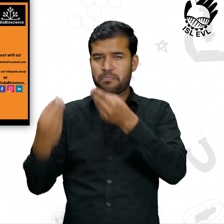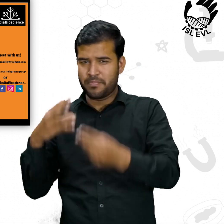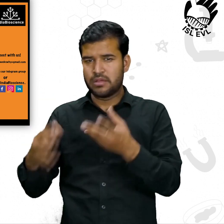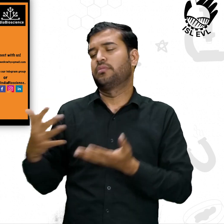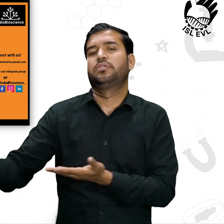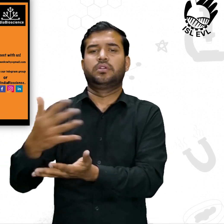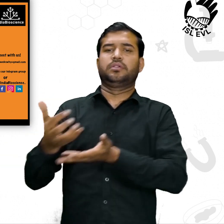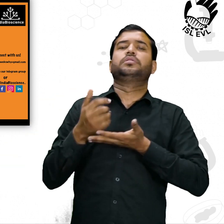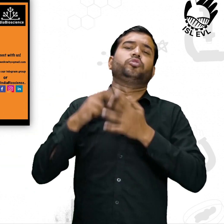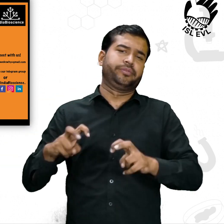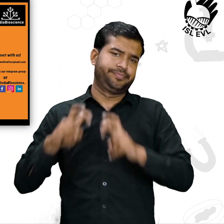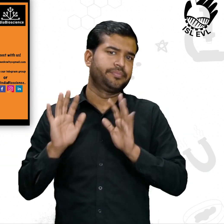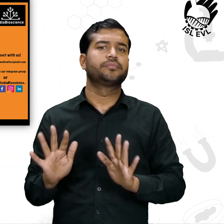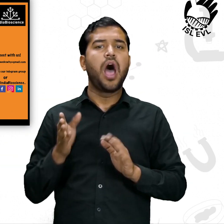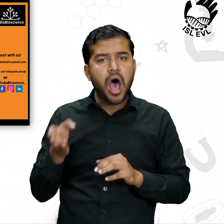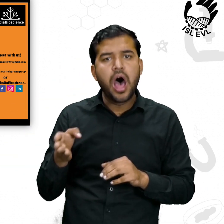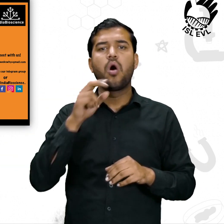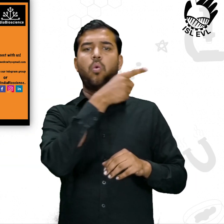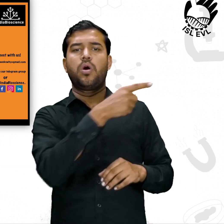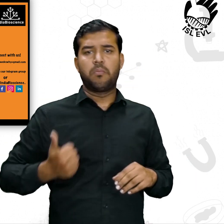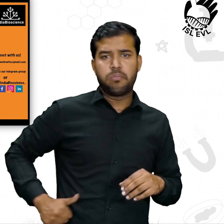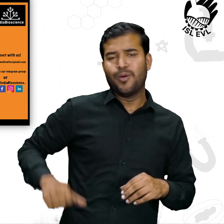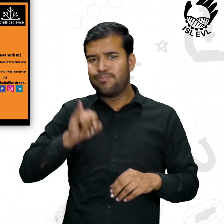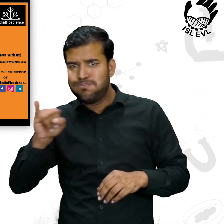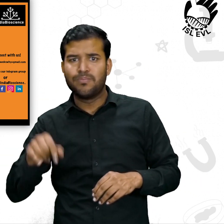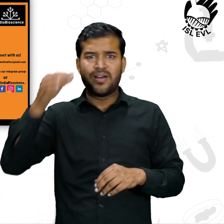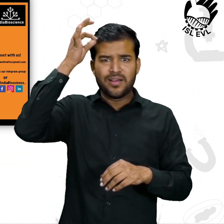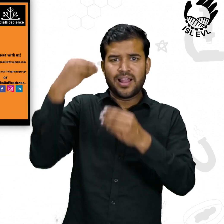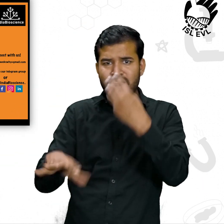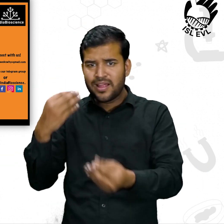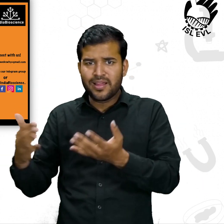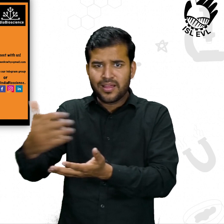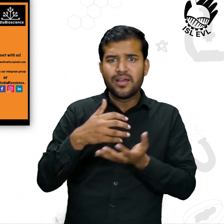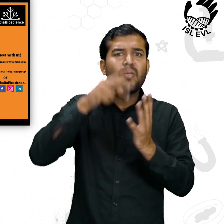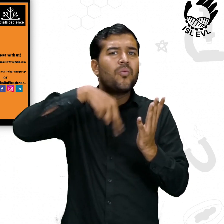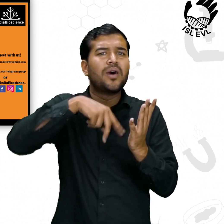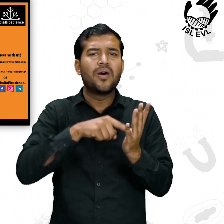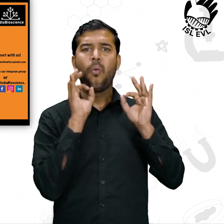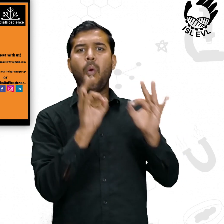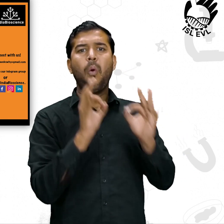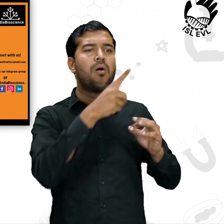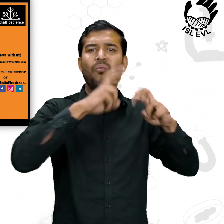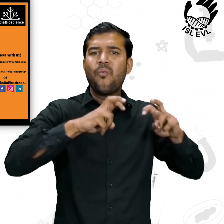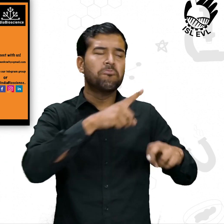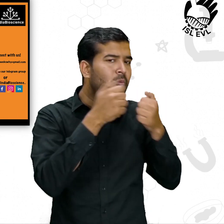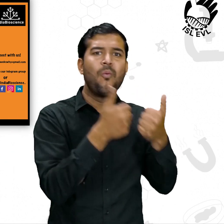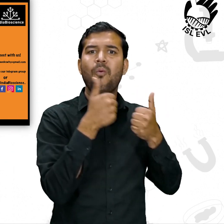these, samples of fecal matter, urine, and all of that. So I'm curious about how a day in your